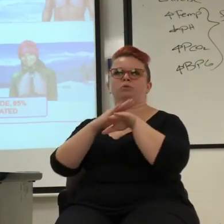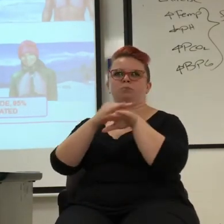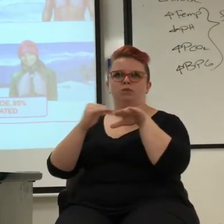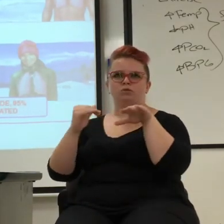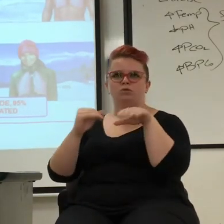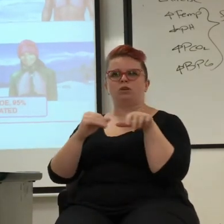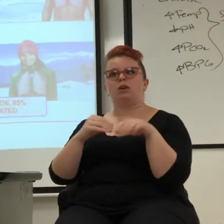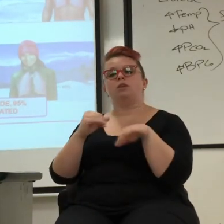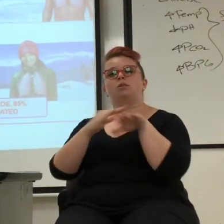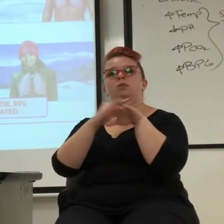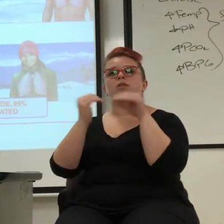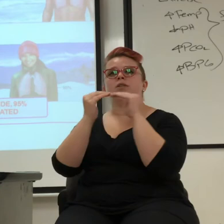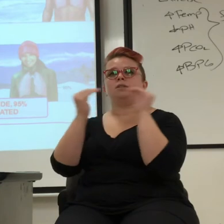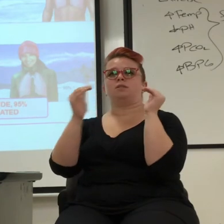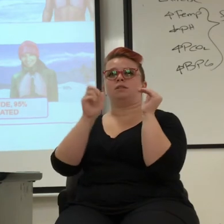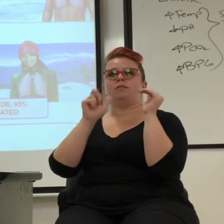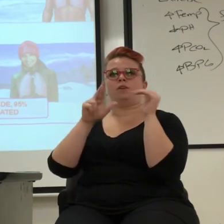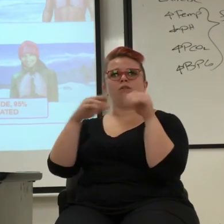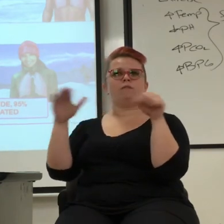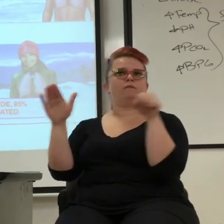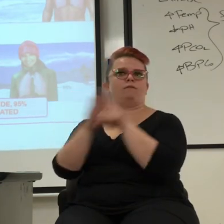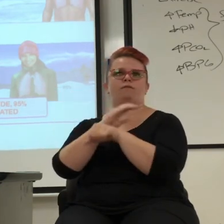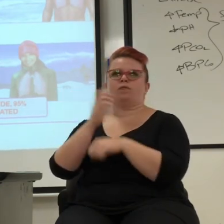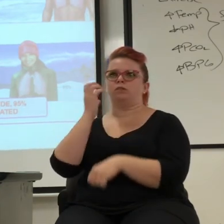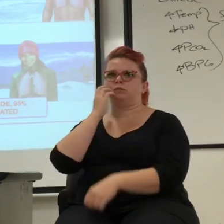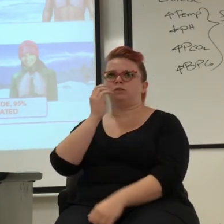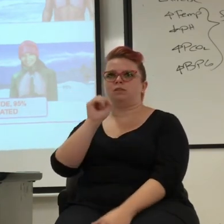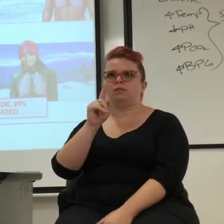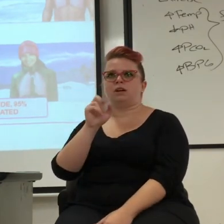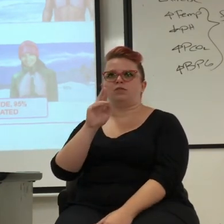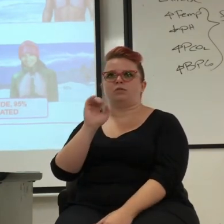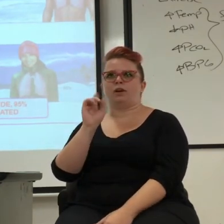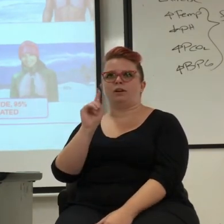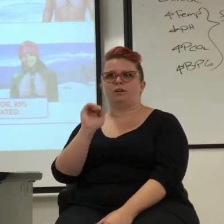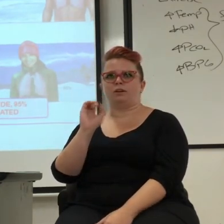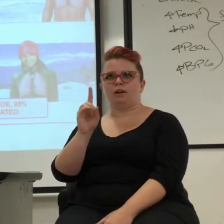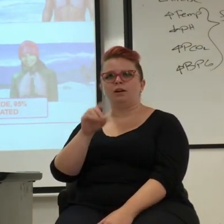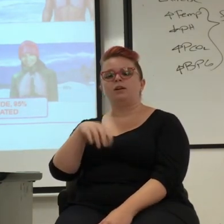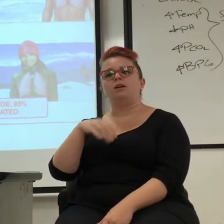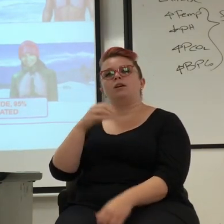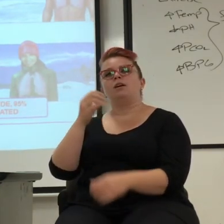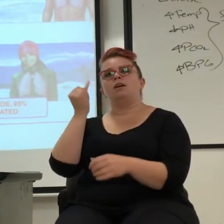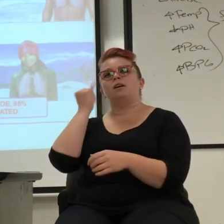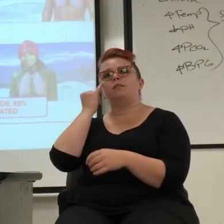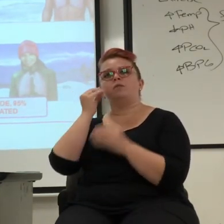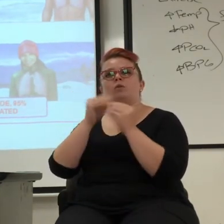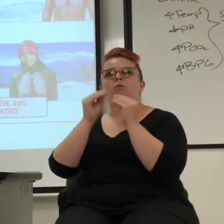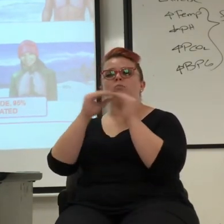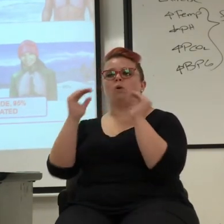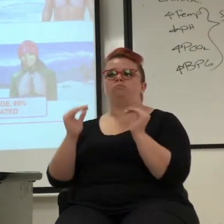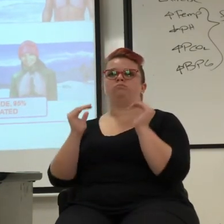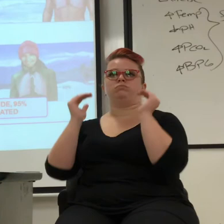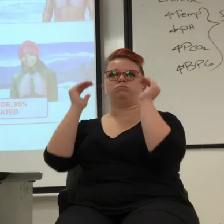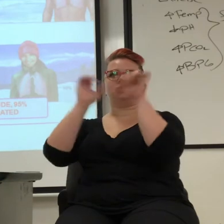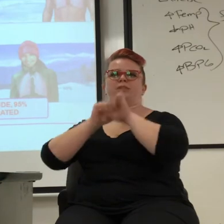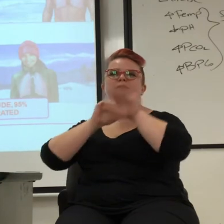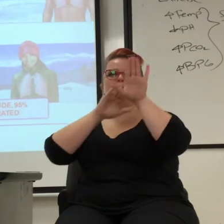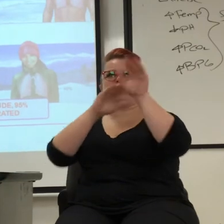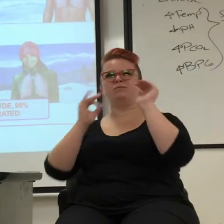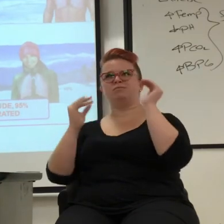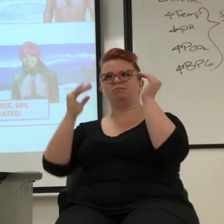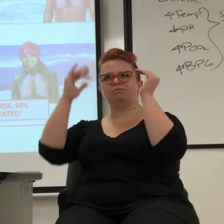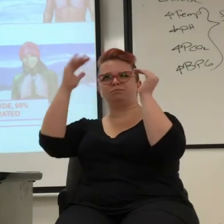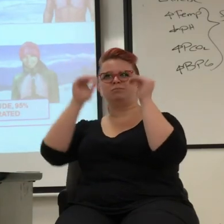air, fully saturated. You go to elevations up to here, still pretty